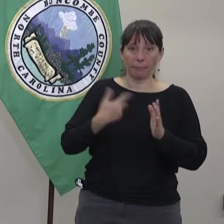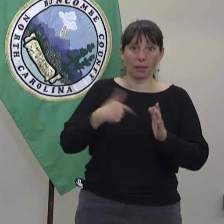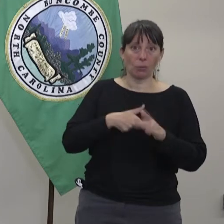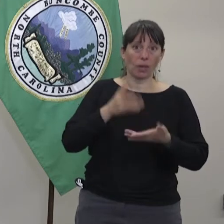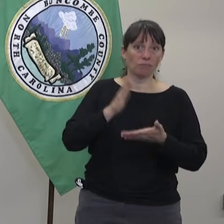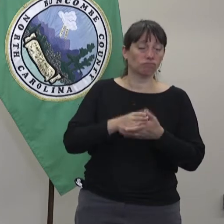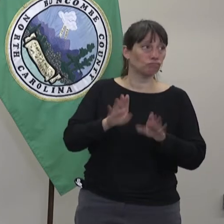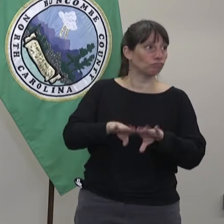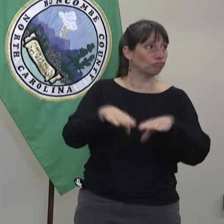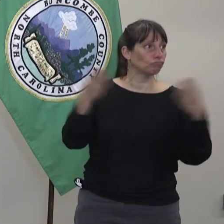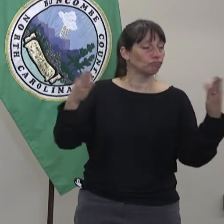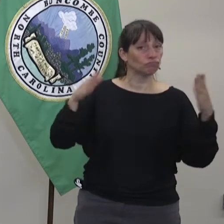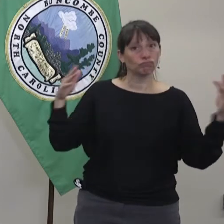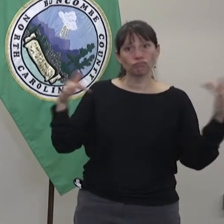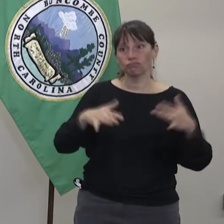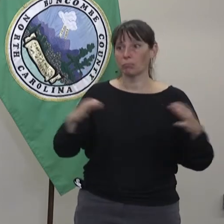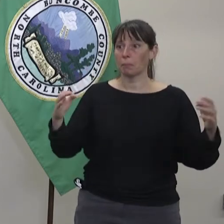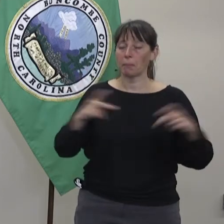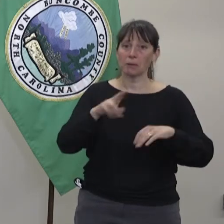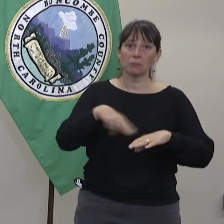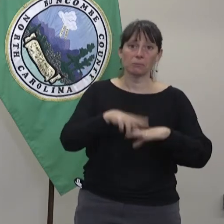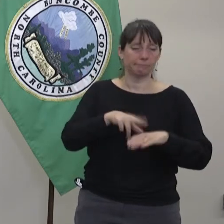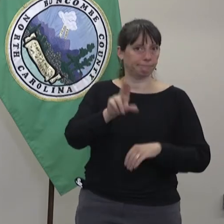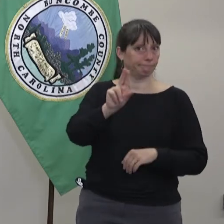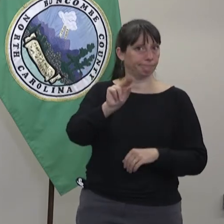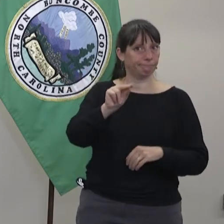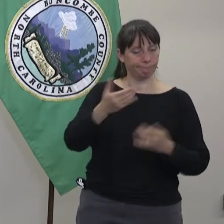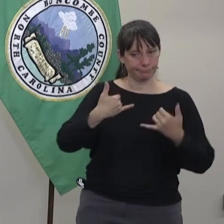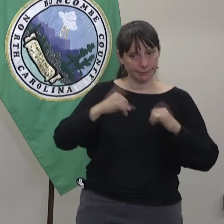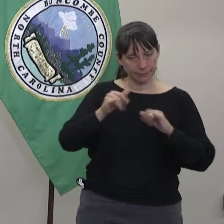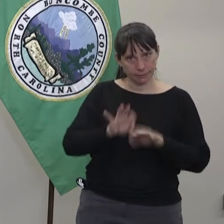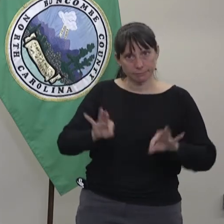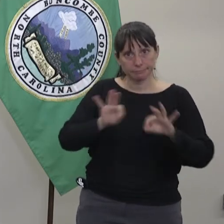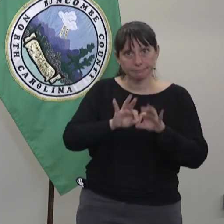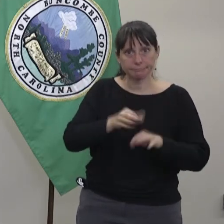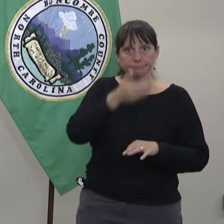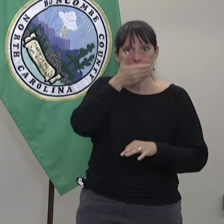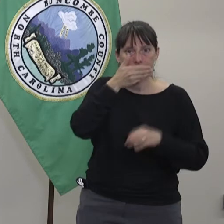6 feet apart, and washing our hands often.